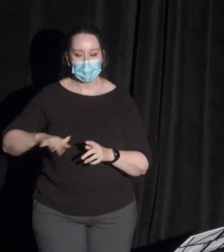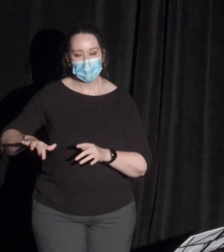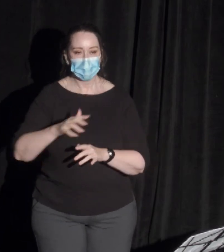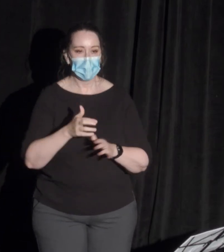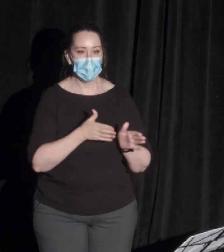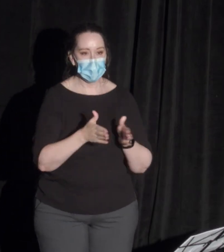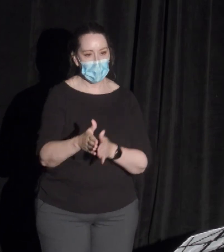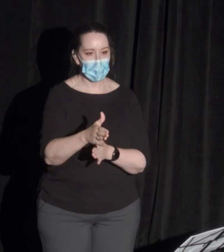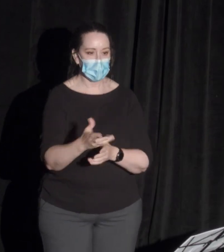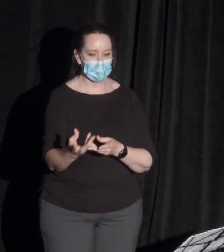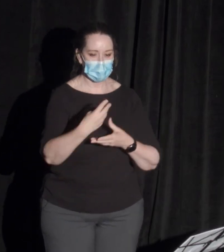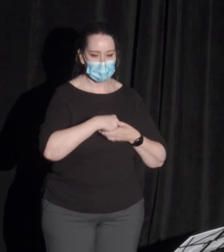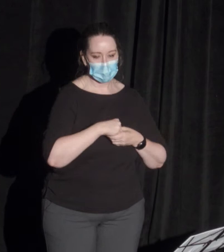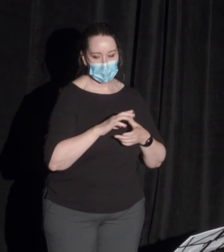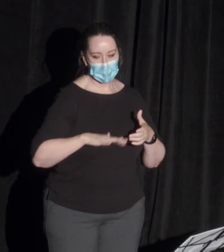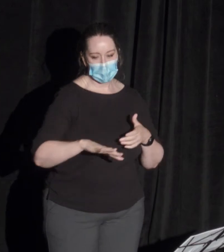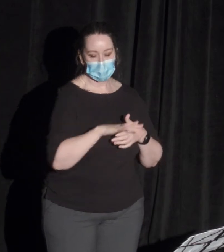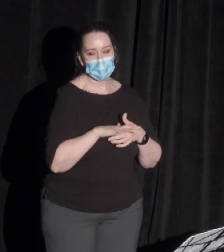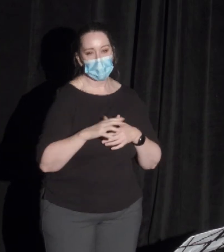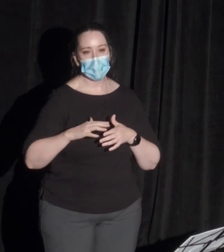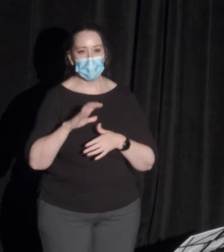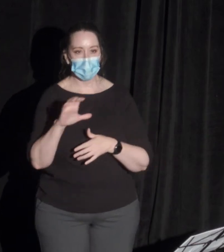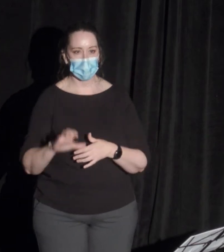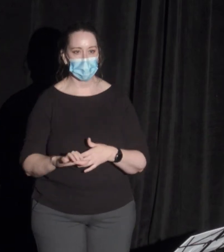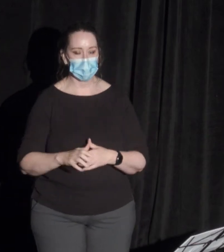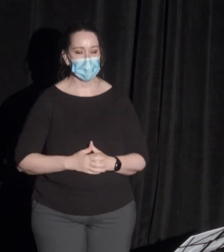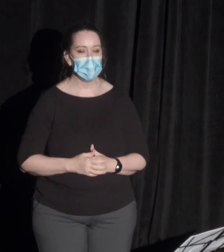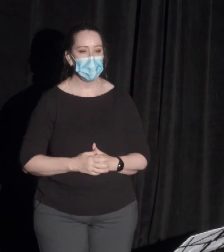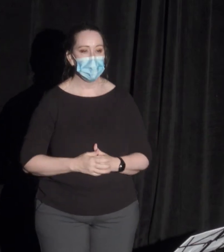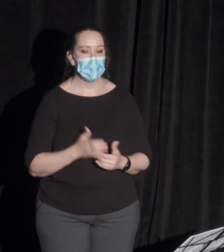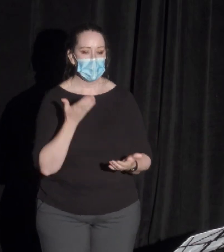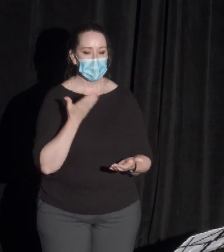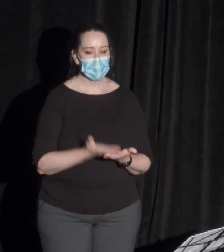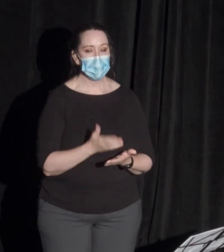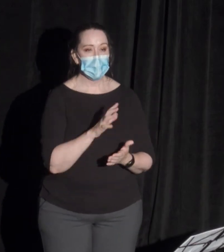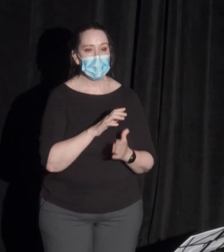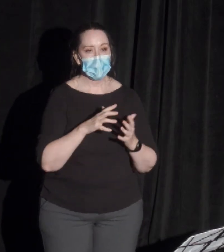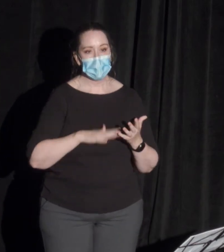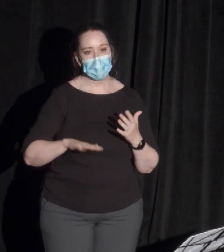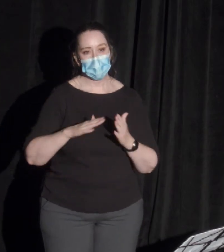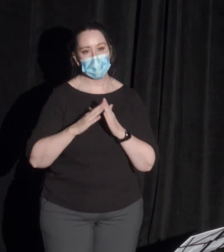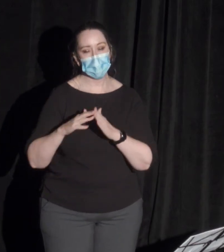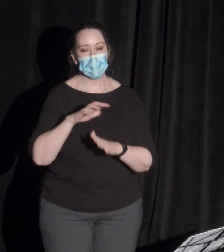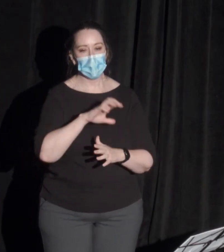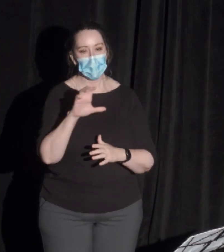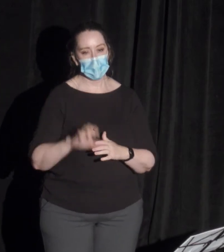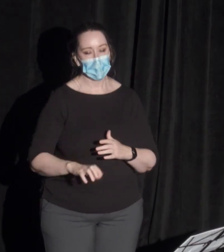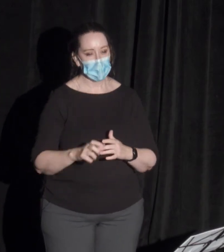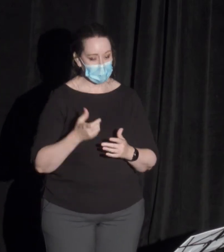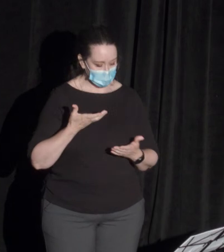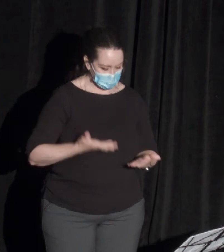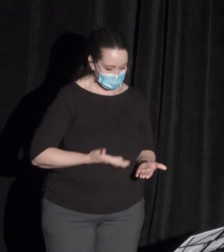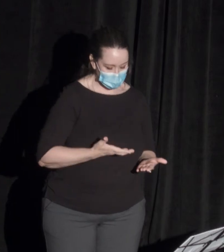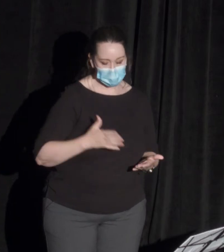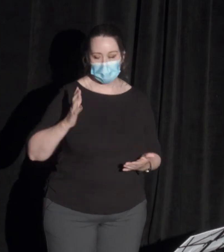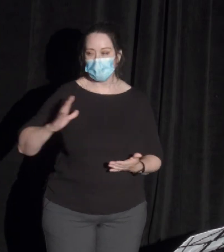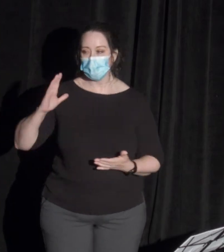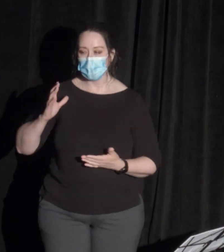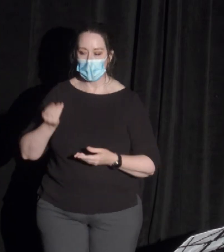and surround Chicago. Whereas the City of Chicago acknowledges it is and was the site of trade and healing